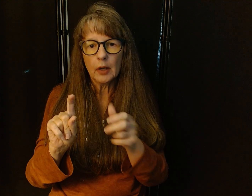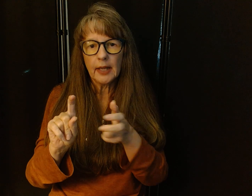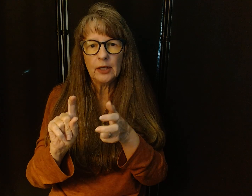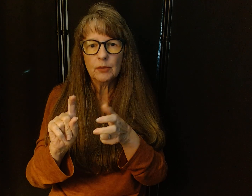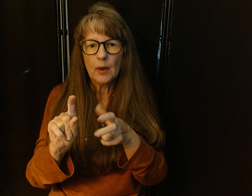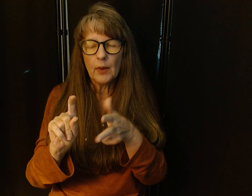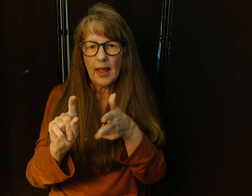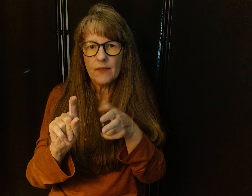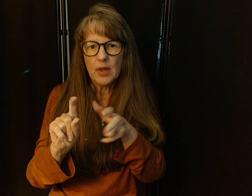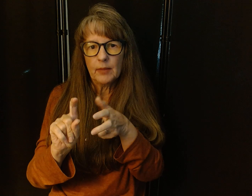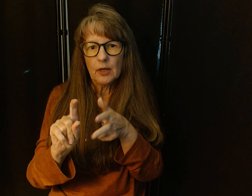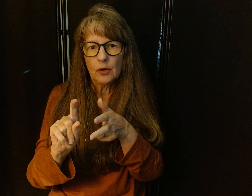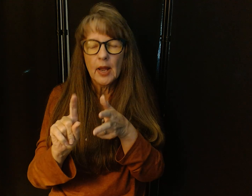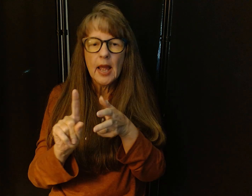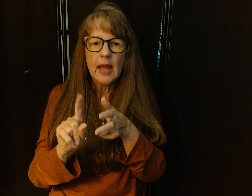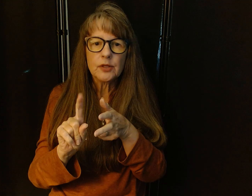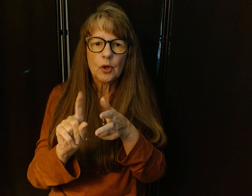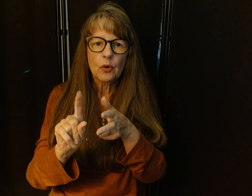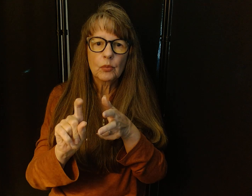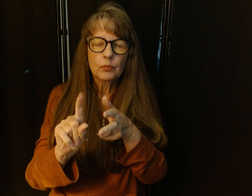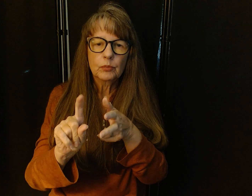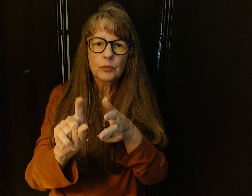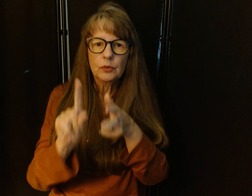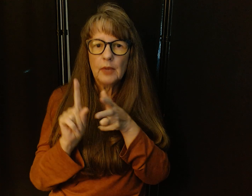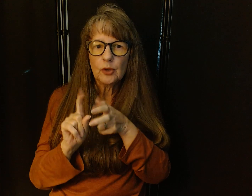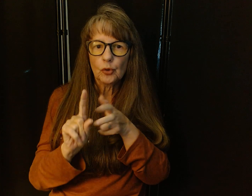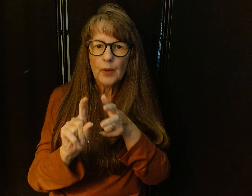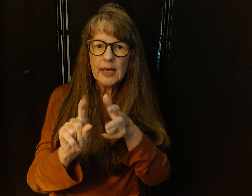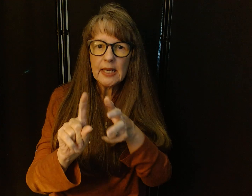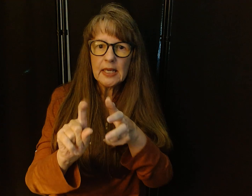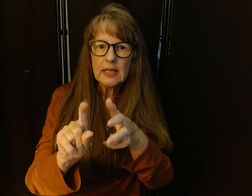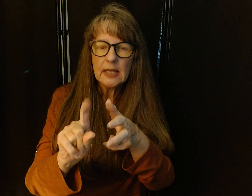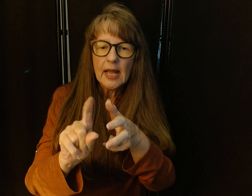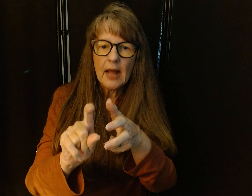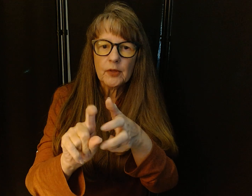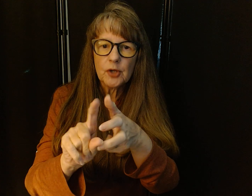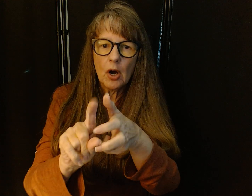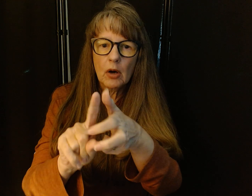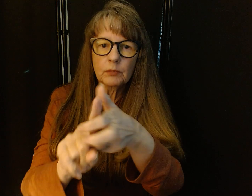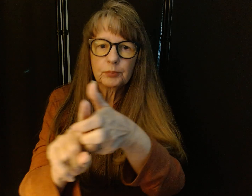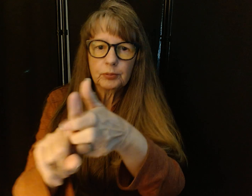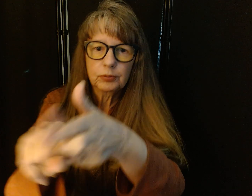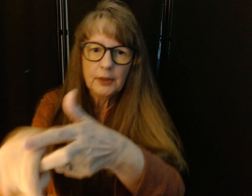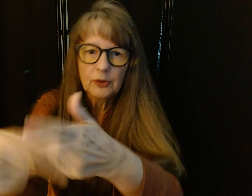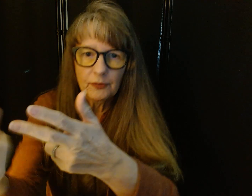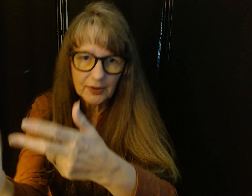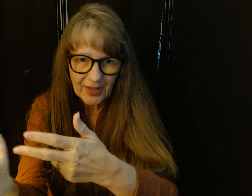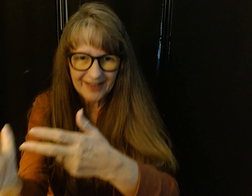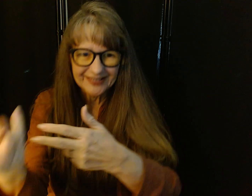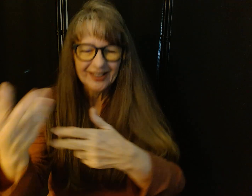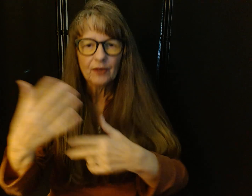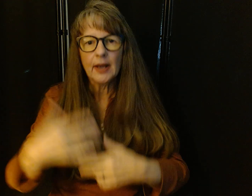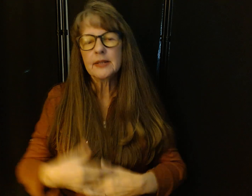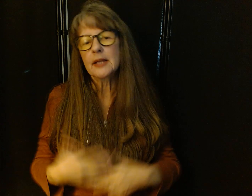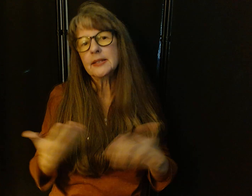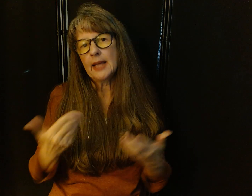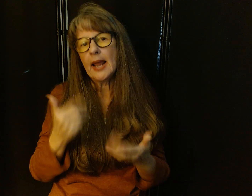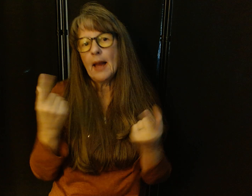and you might want to have them here, and so you're running and the dog and you fell down, right? That happens